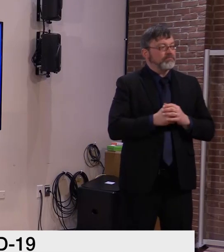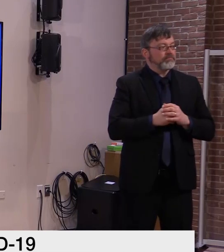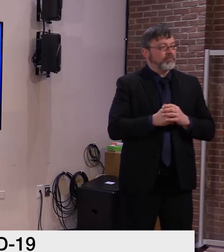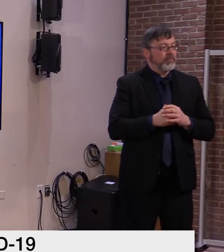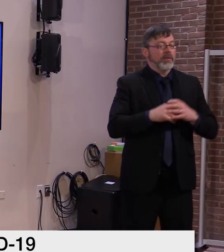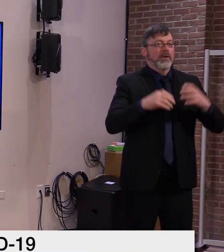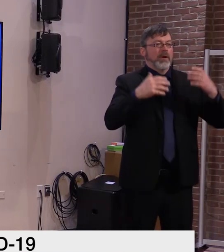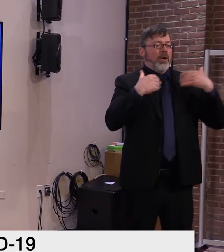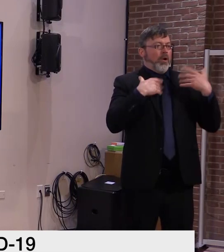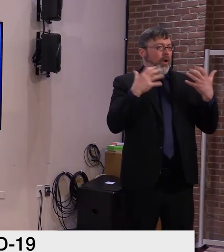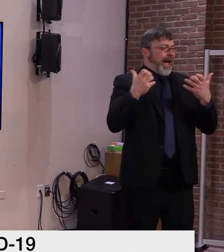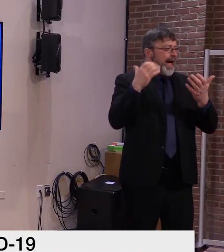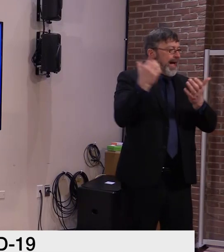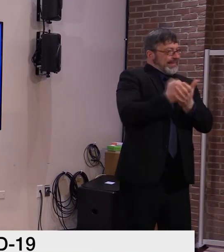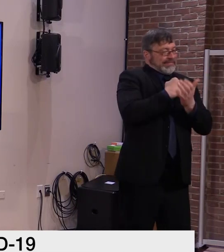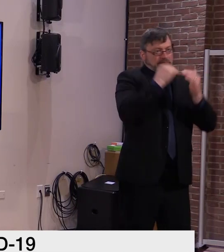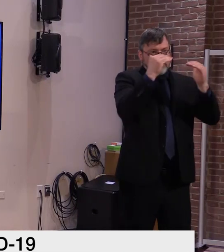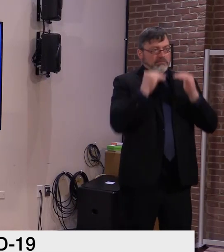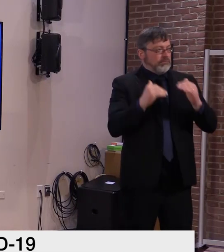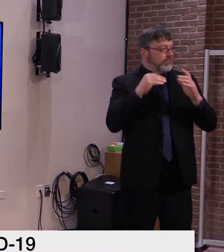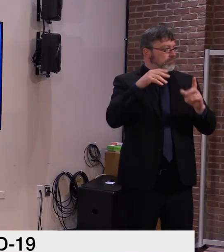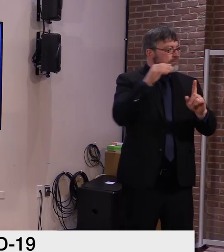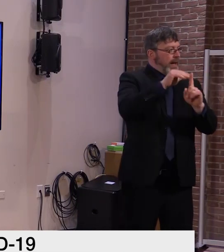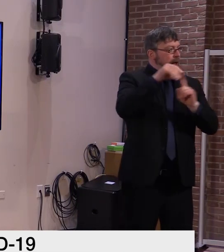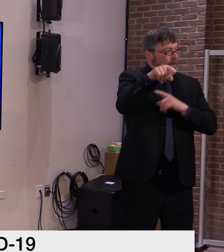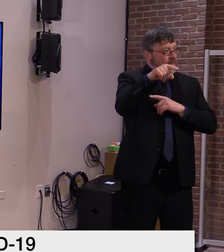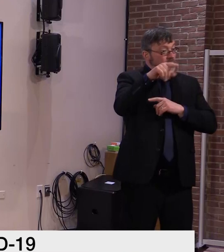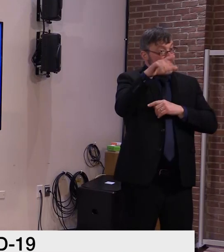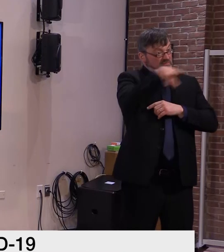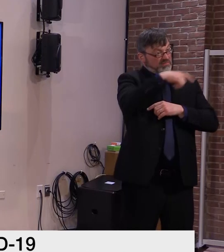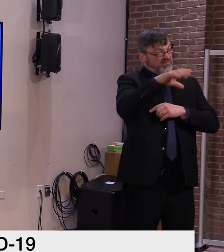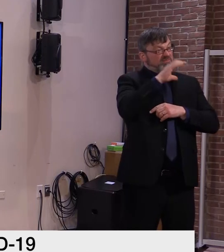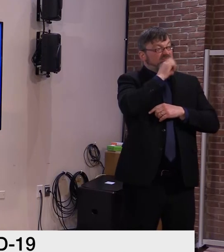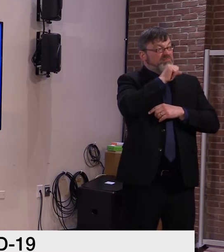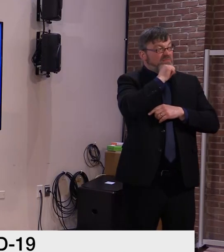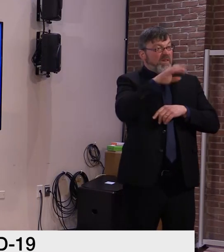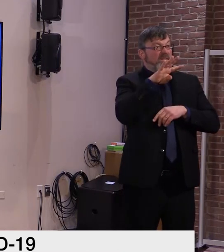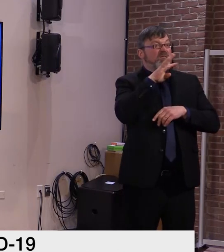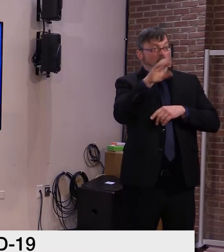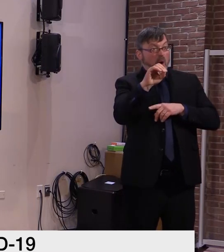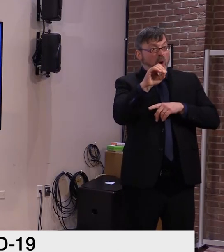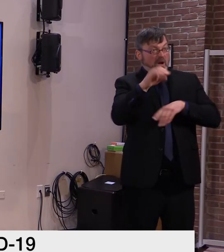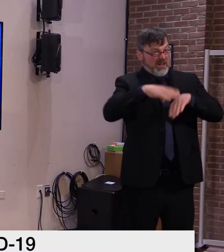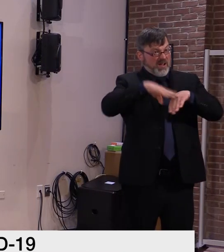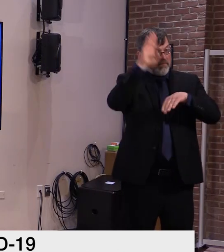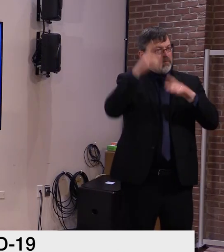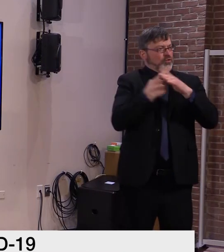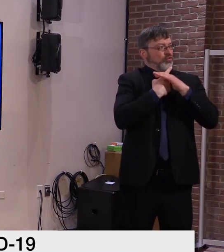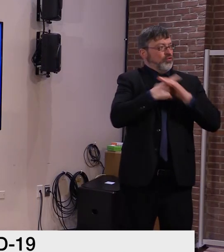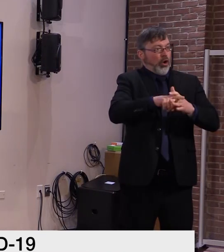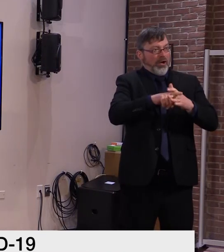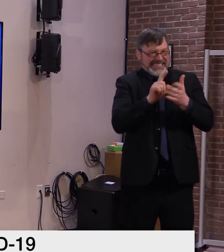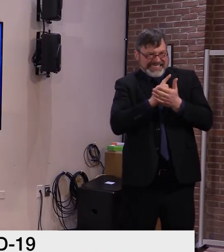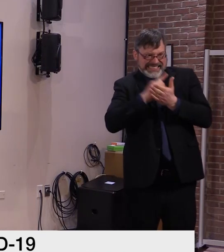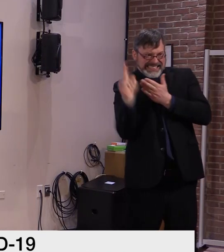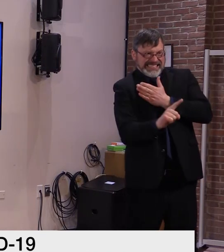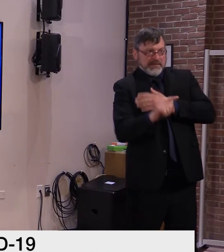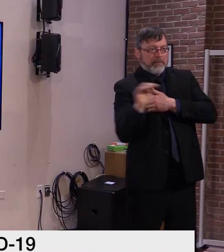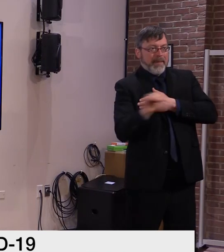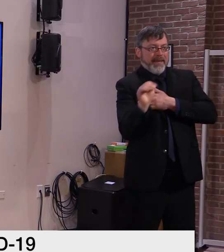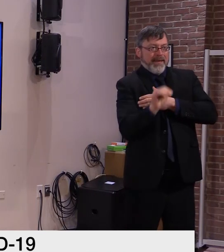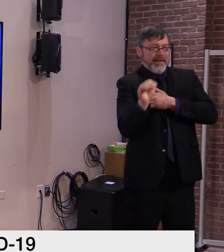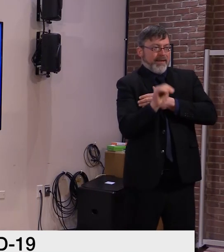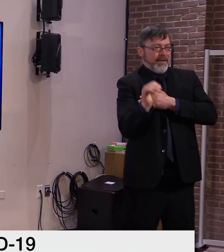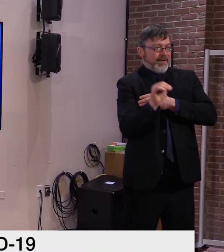Monday at 8:15 a.m. You can make an appointment at one of our health partner